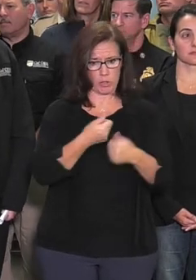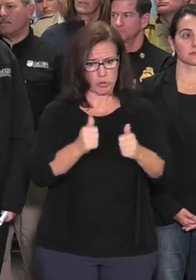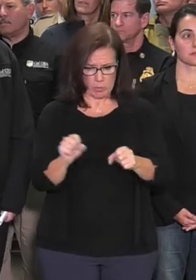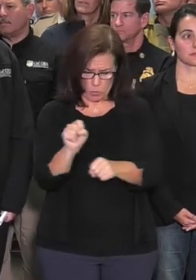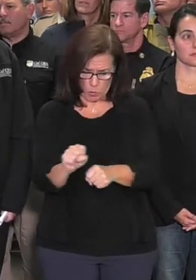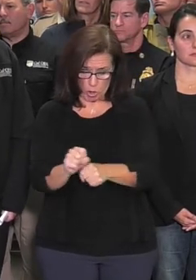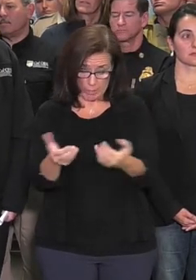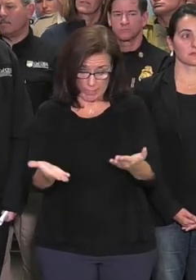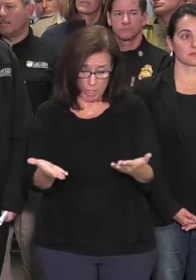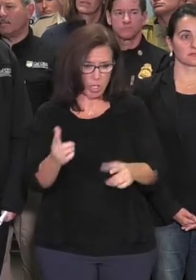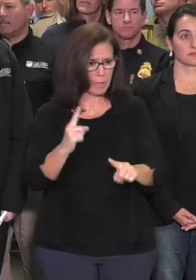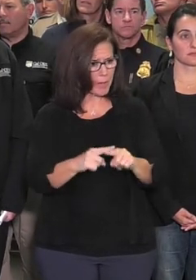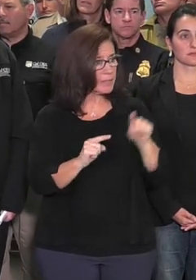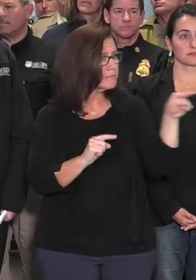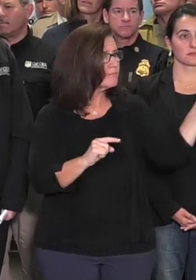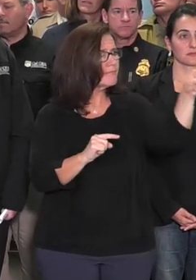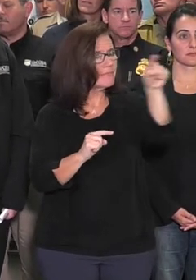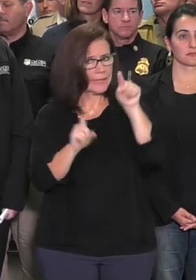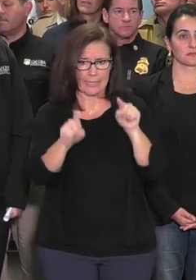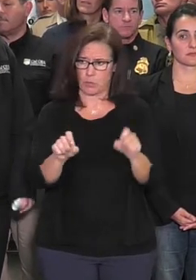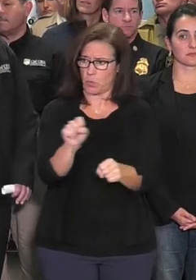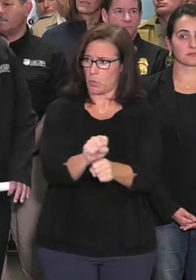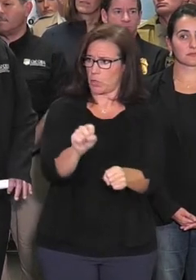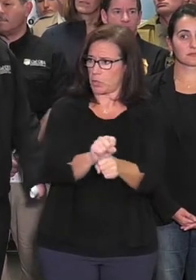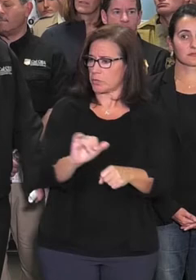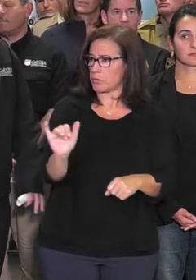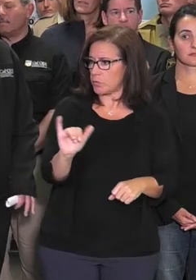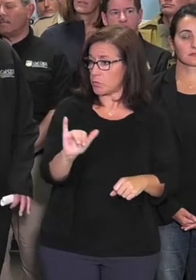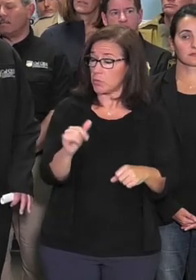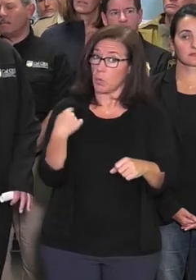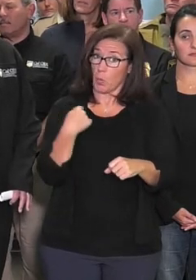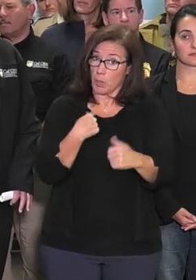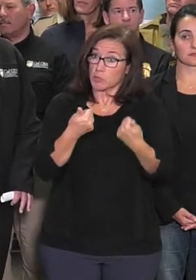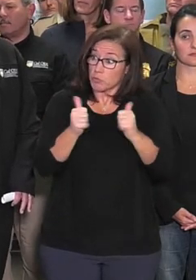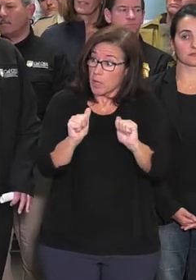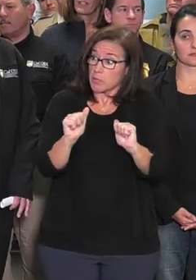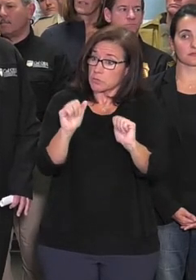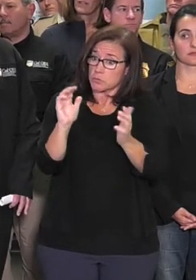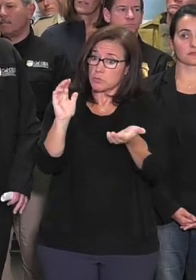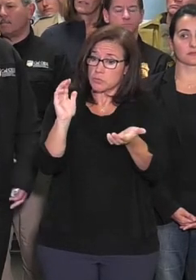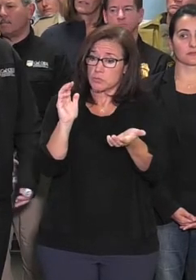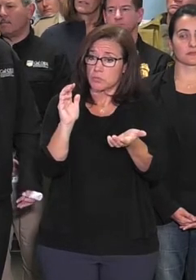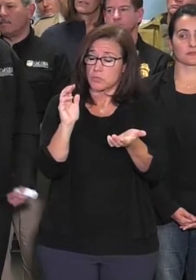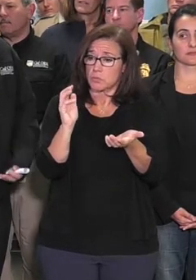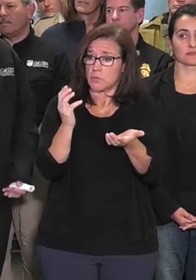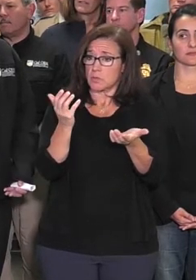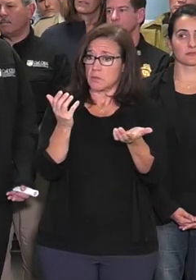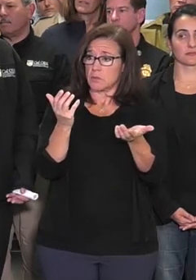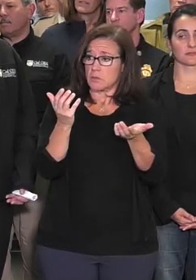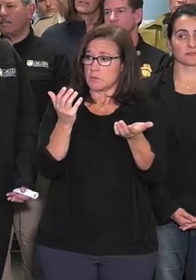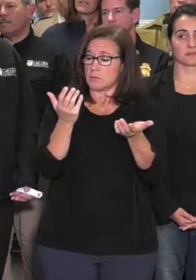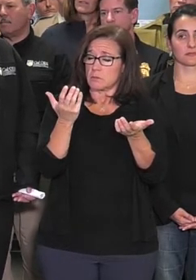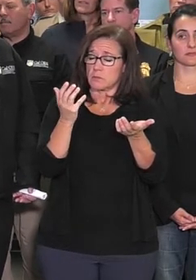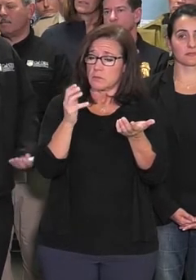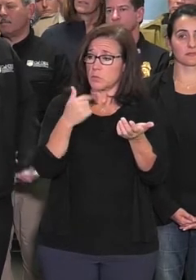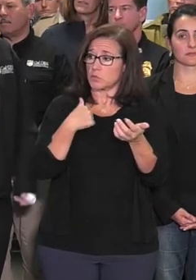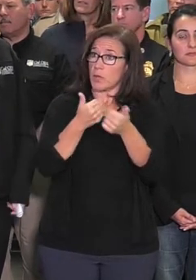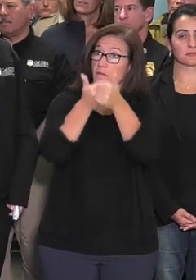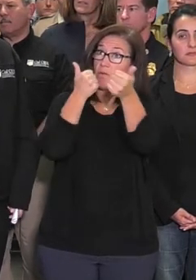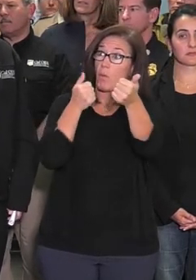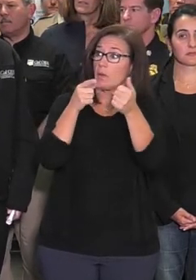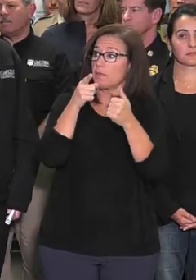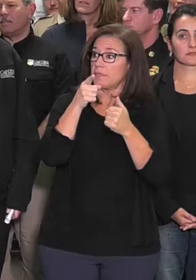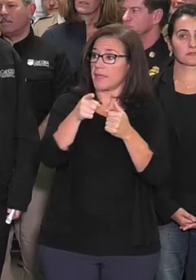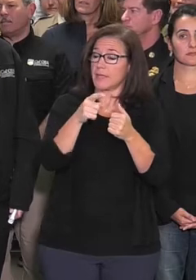everything possible to make the atmosphere not absorb all these